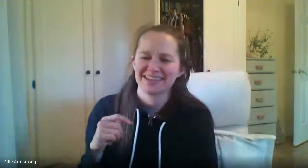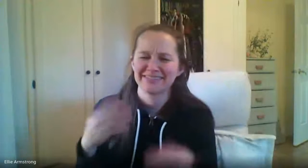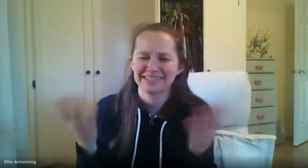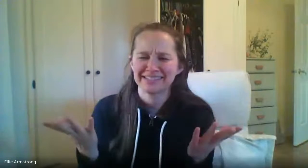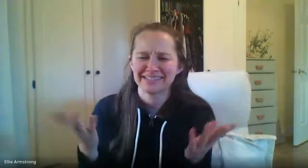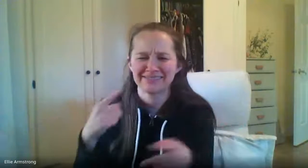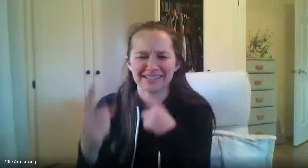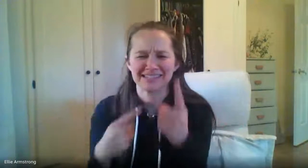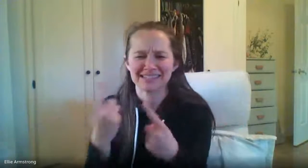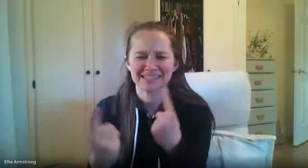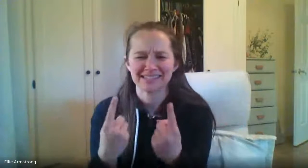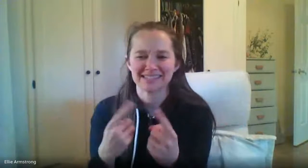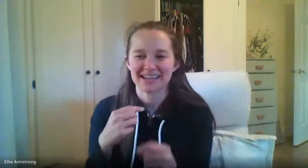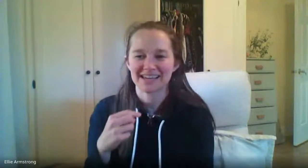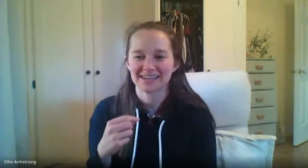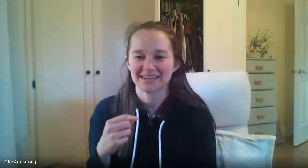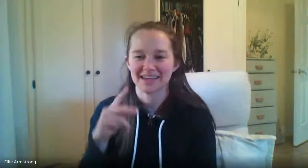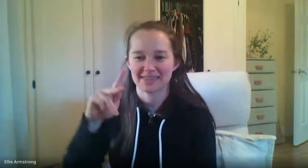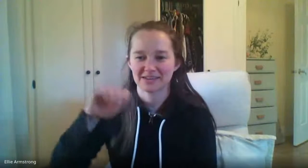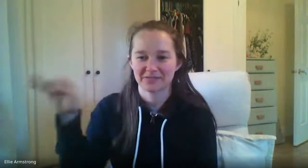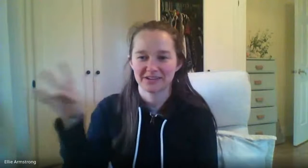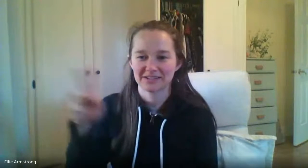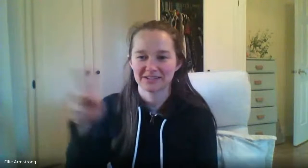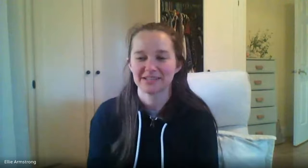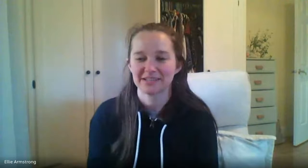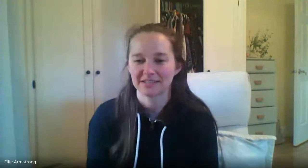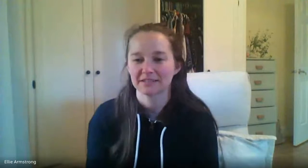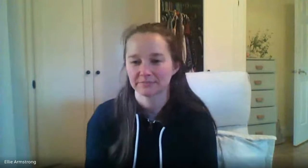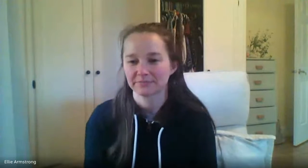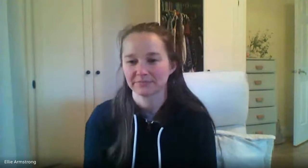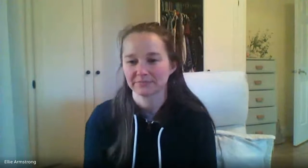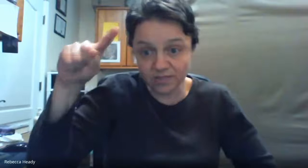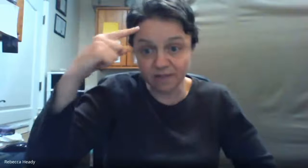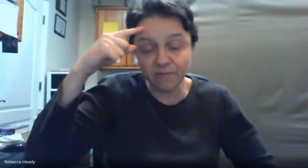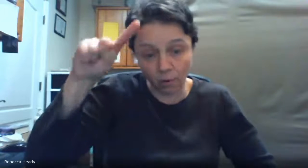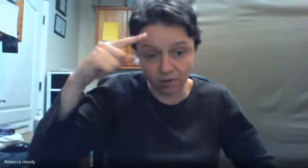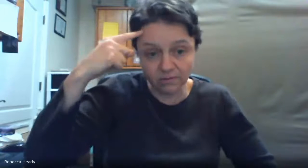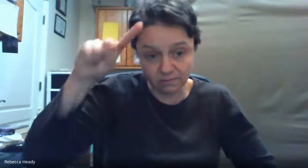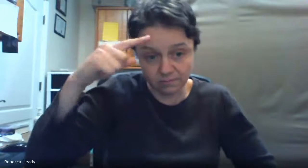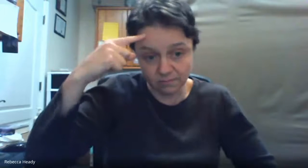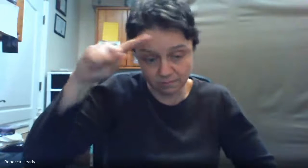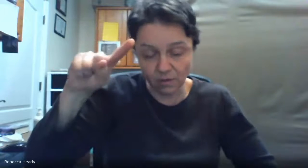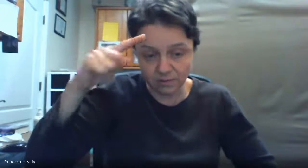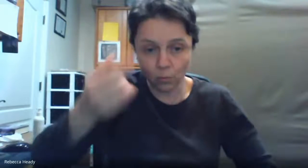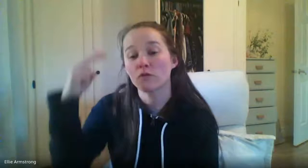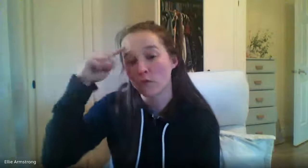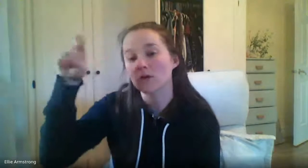Would you just do what's and sign, and then you'd finger spell it? You could say for. Also. Oh, for,